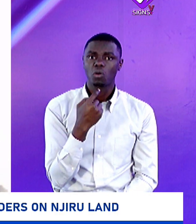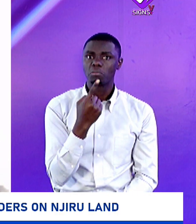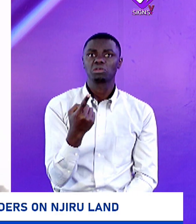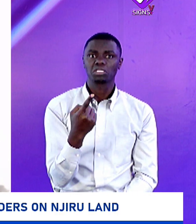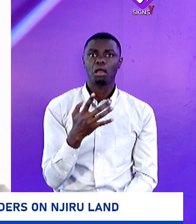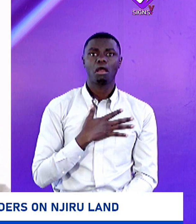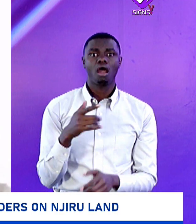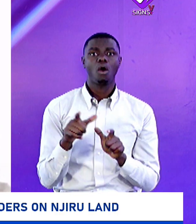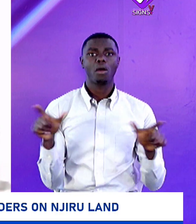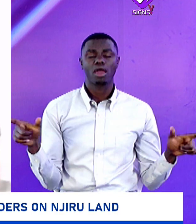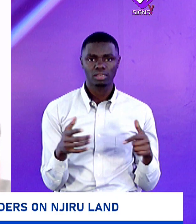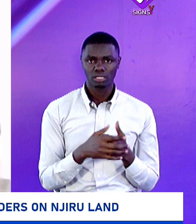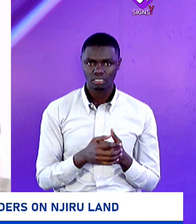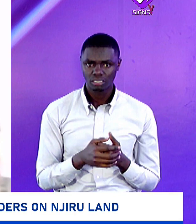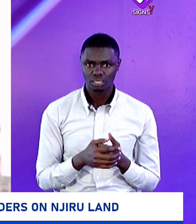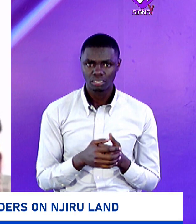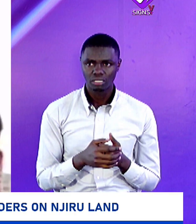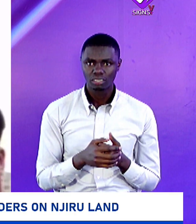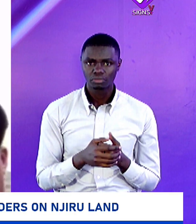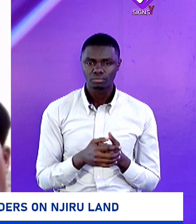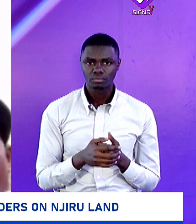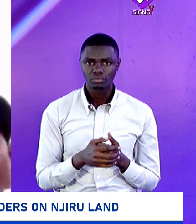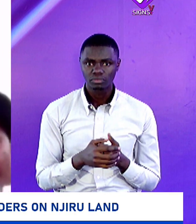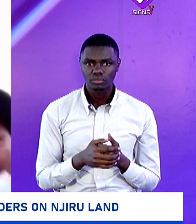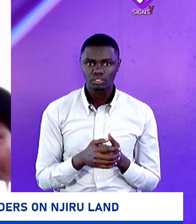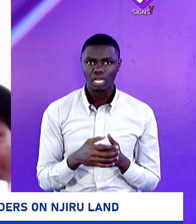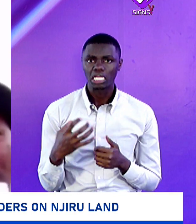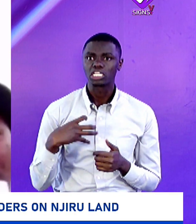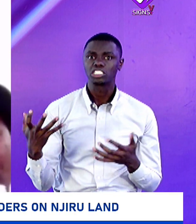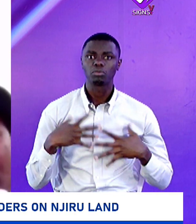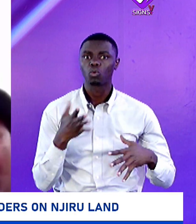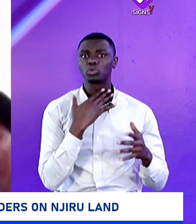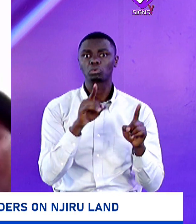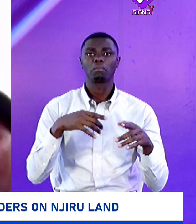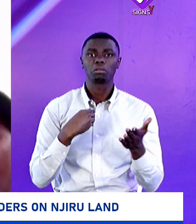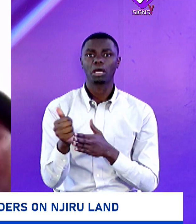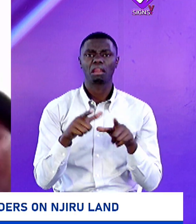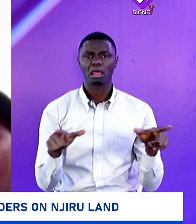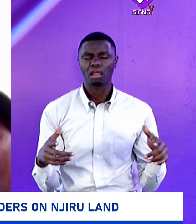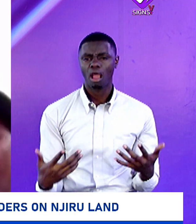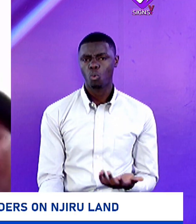land at the city hall somewhere who wants the rich men to come and purchase this land.